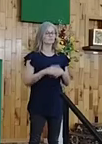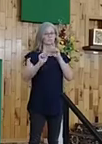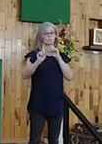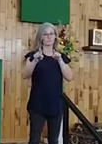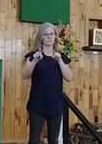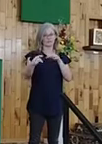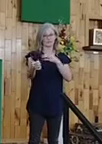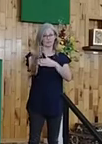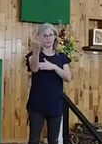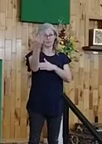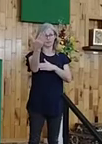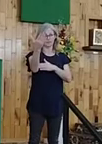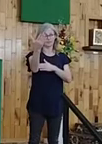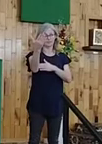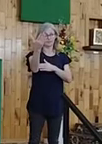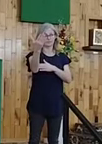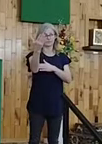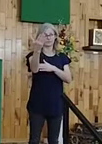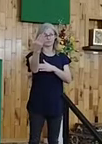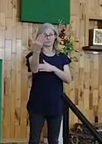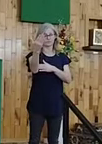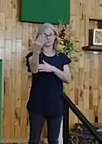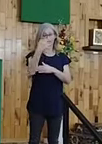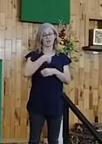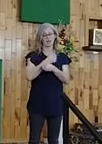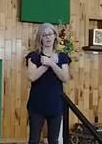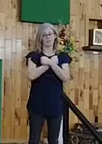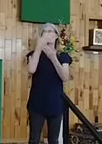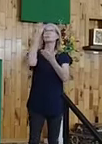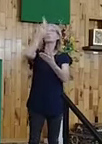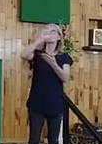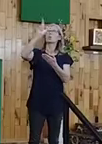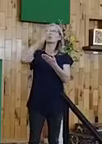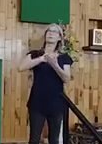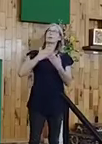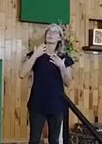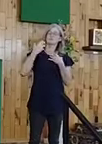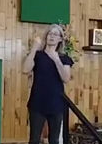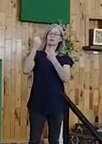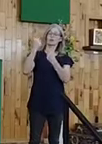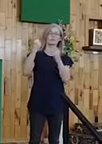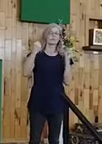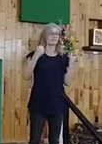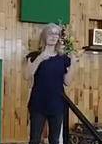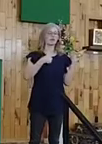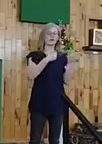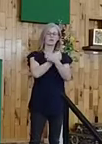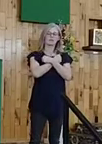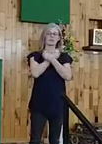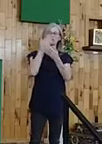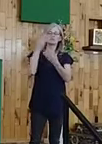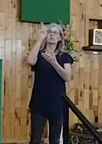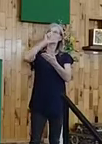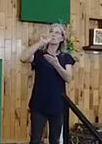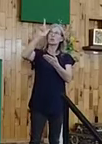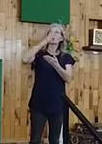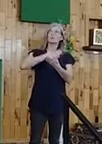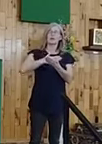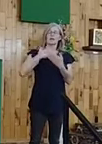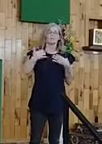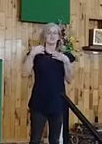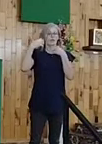Response to story. I love you, Lord, my strength. I love you, Lord,